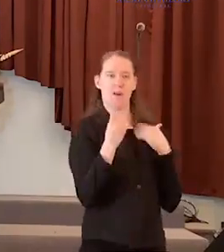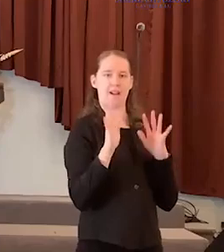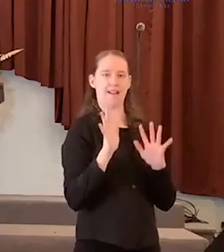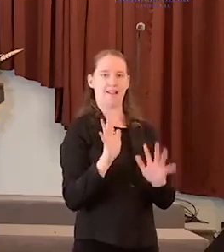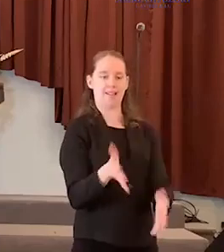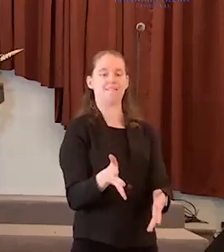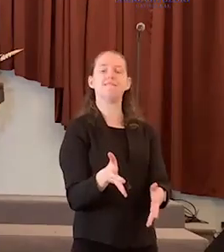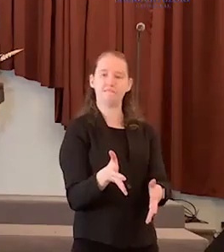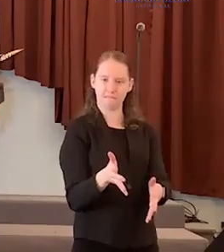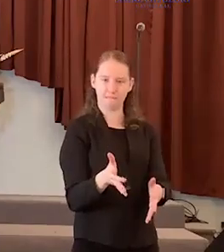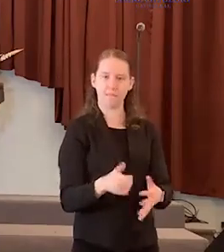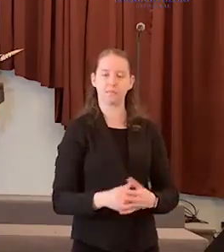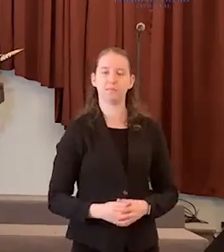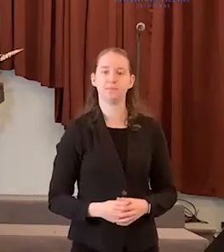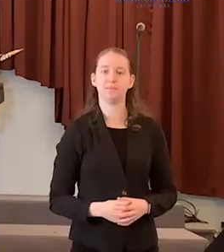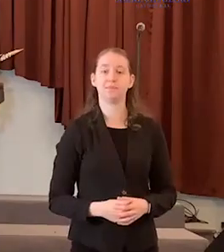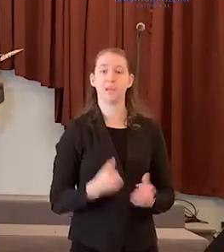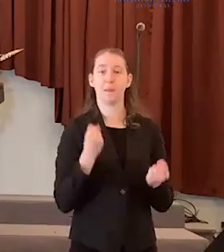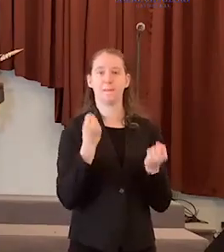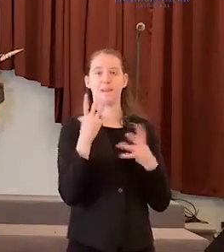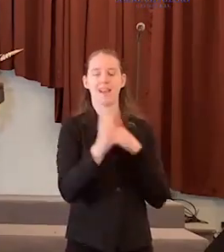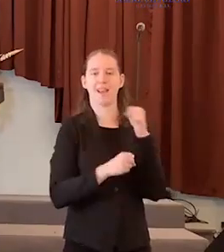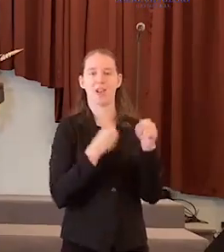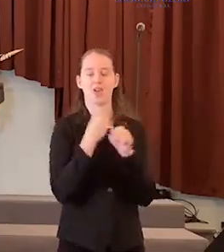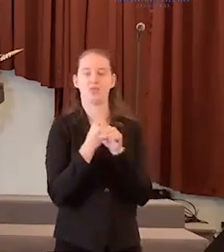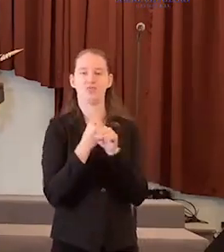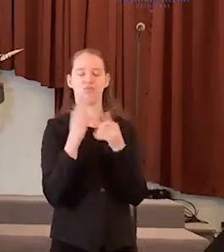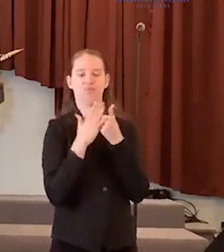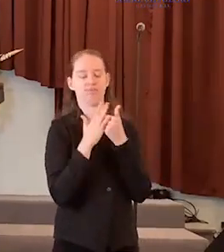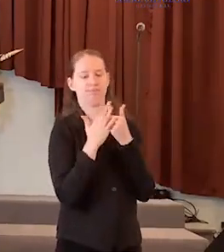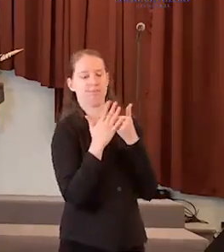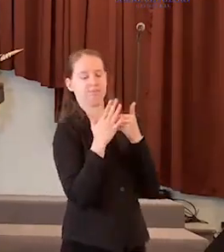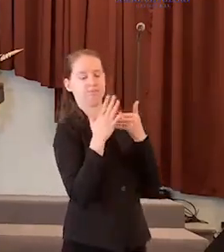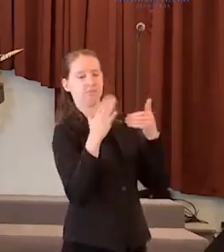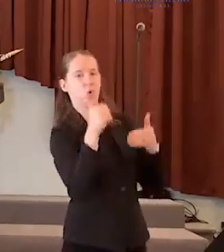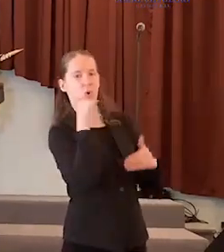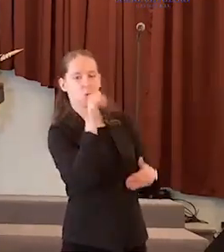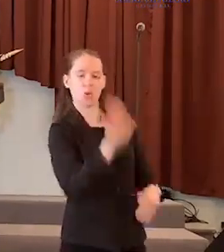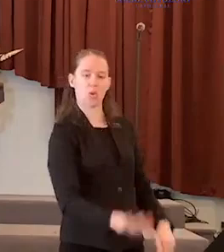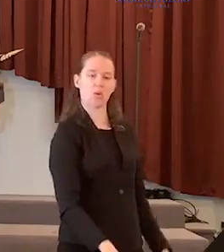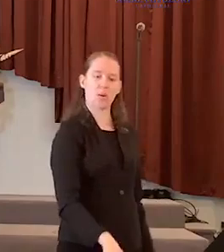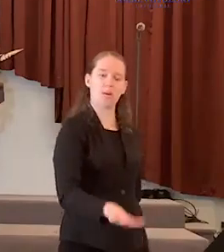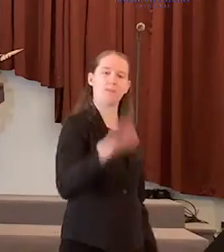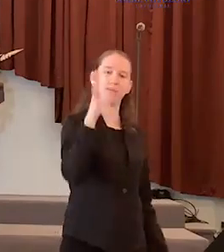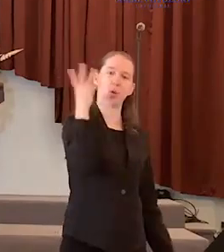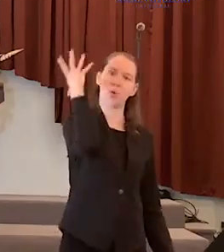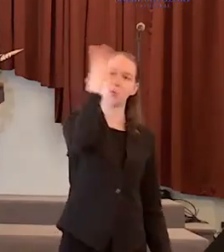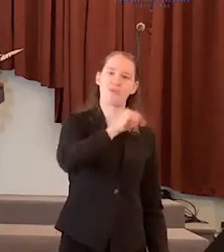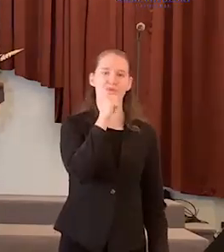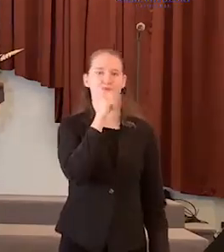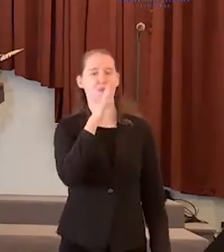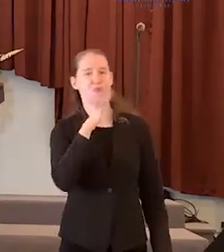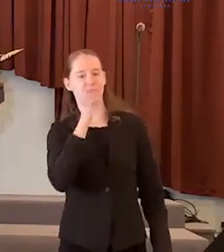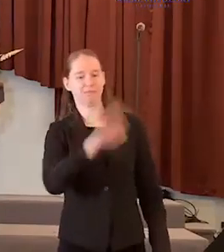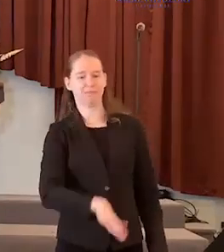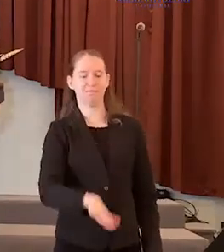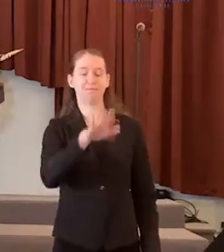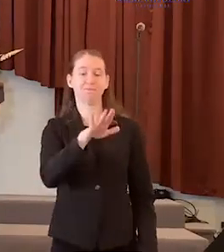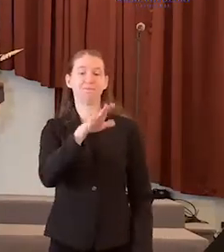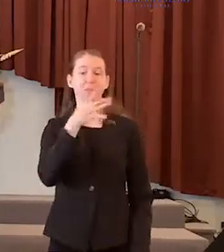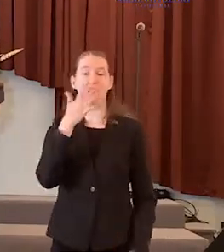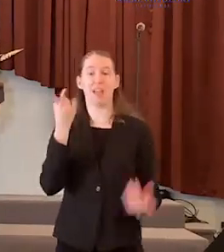was still left. As the years went by, the baby grew into a lovely, charming, beautiful young lady. And on her